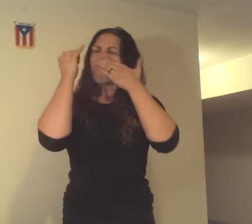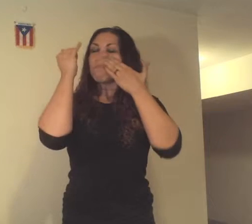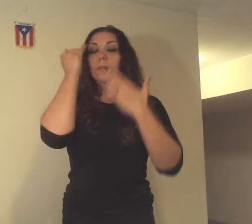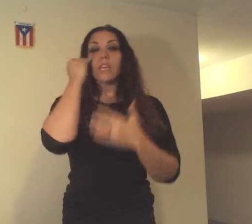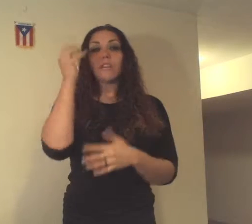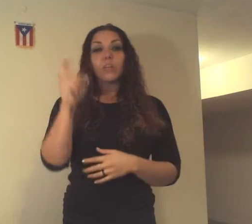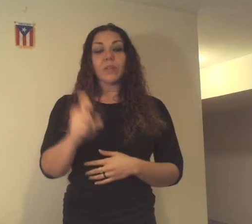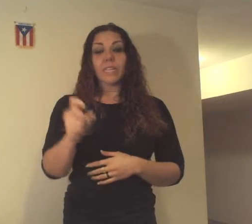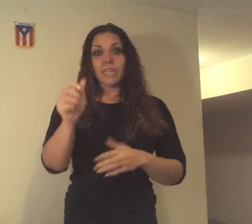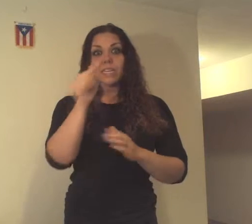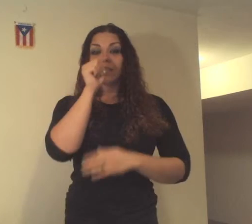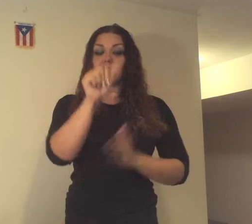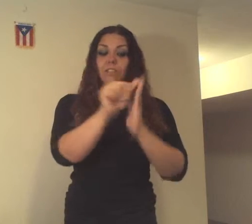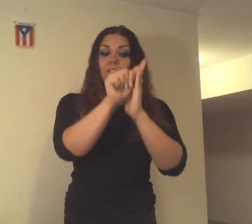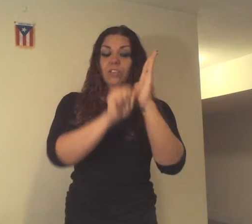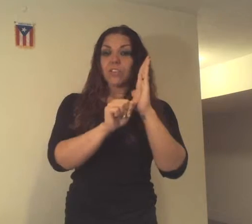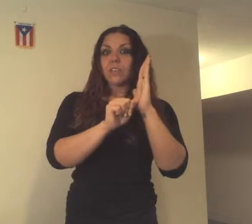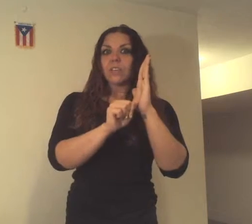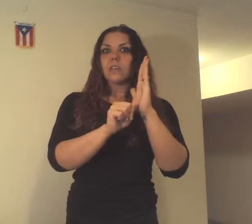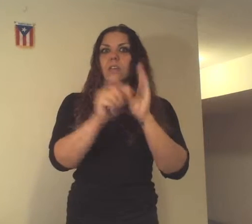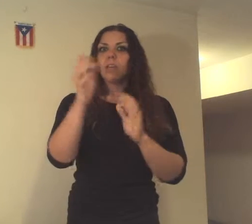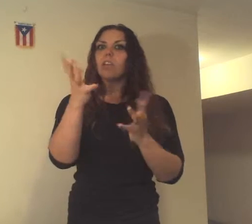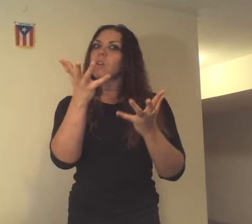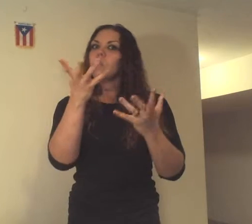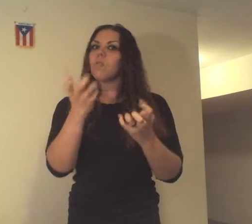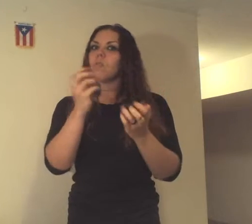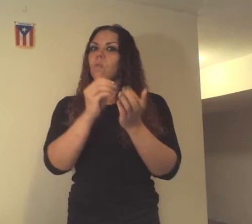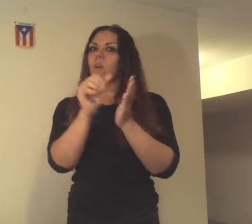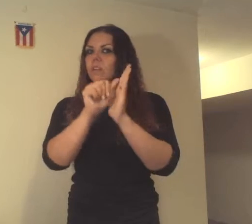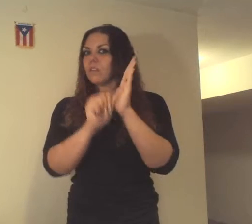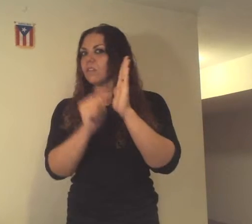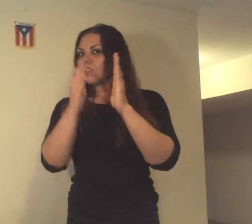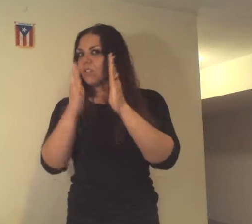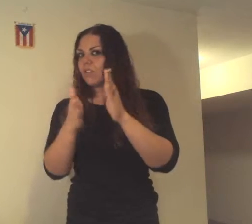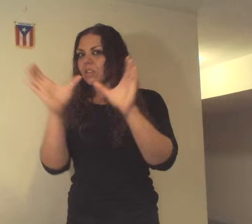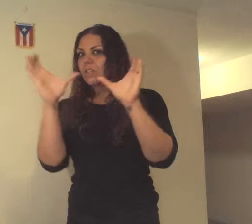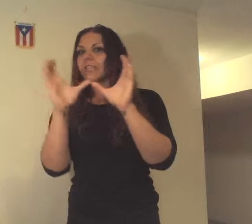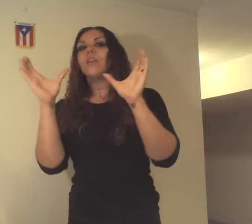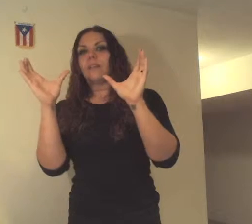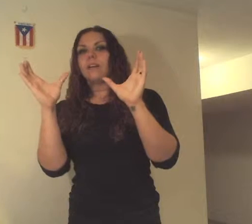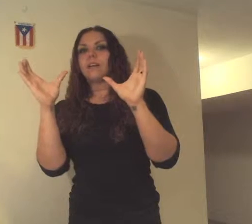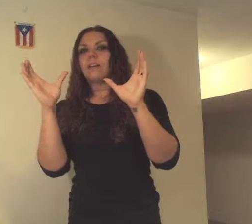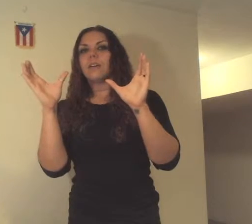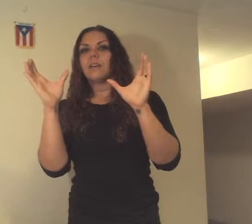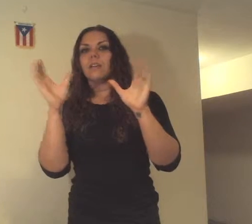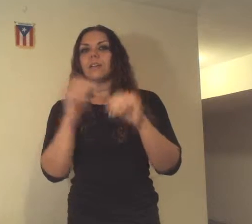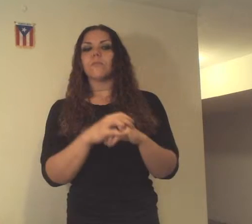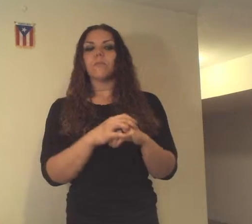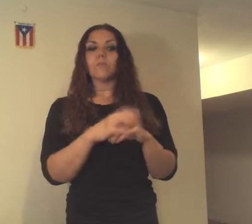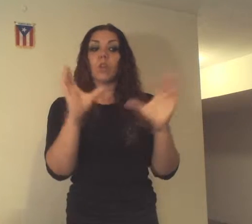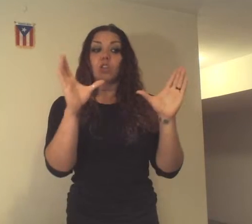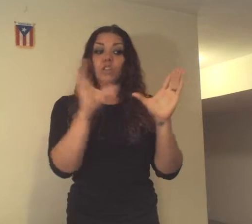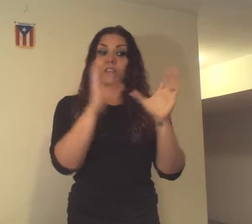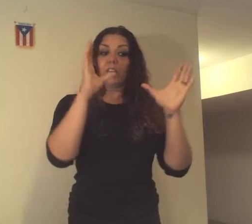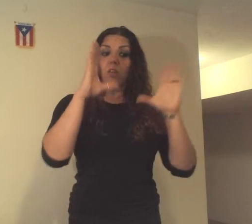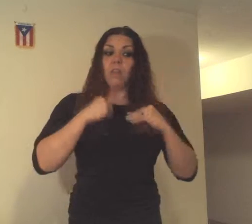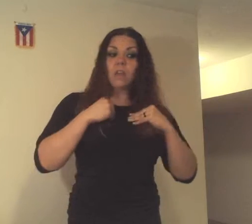board-certified surgeon. You get your board certificate, and you can go out into practice. And eventually, if you're